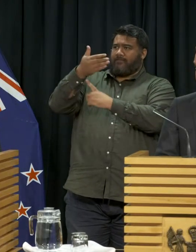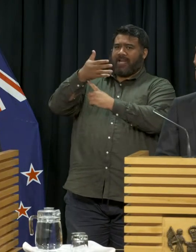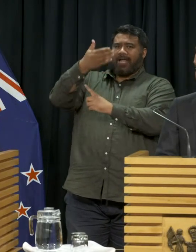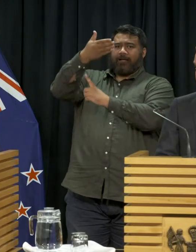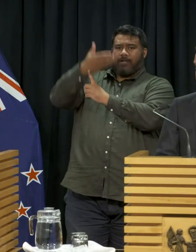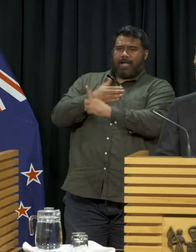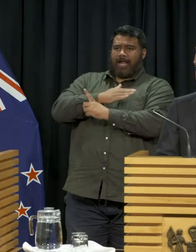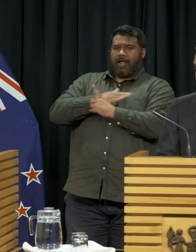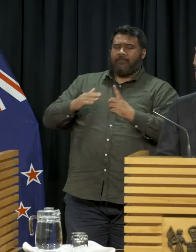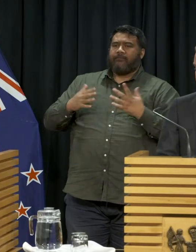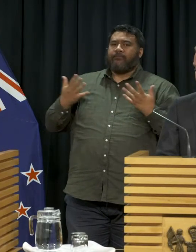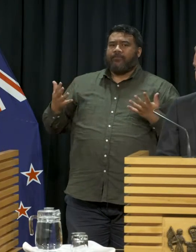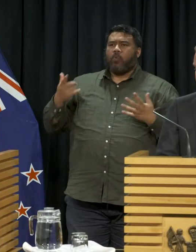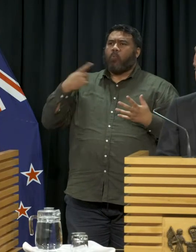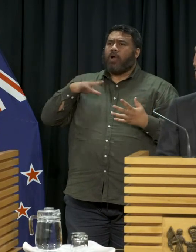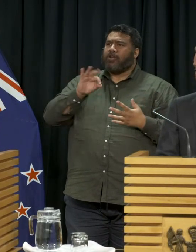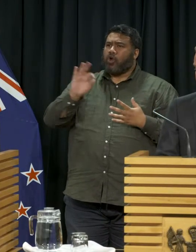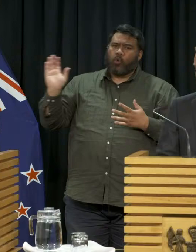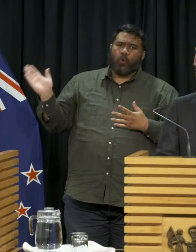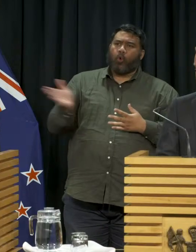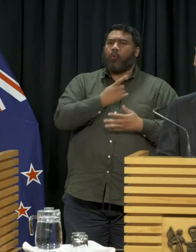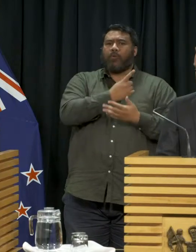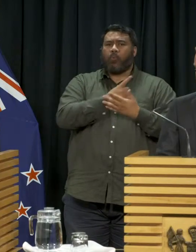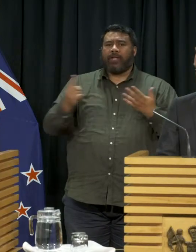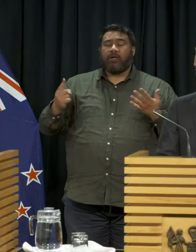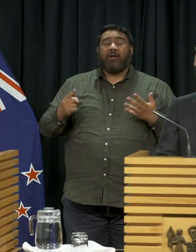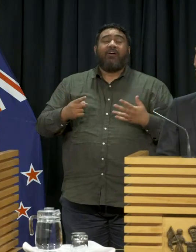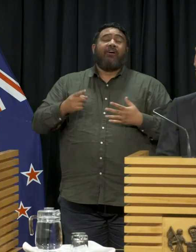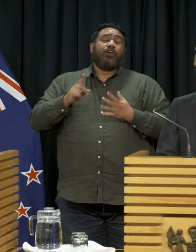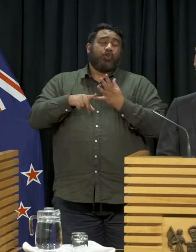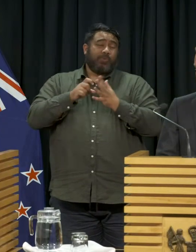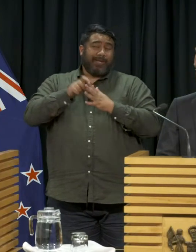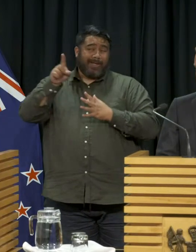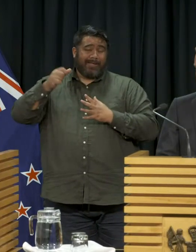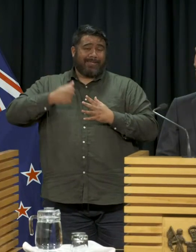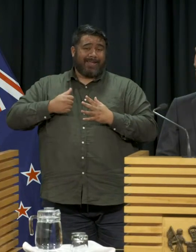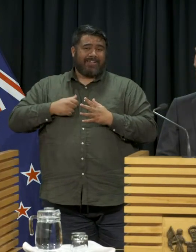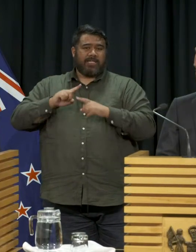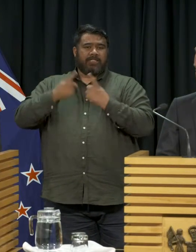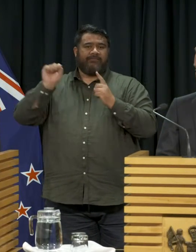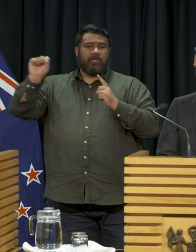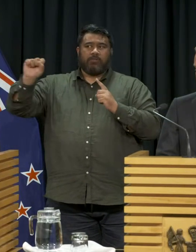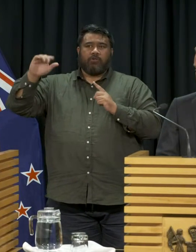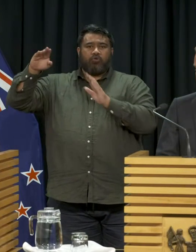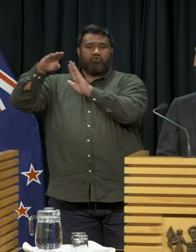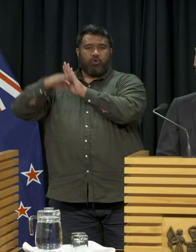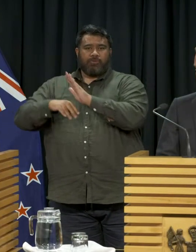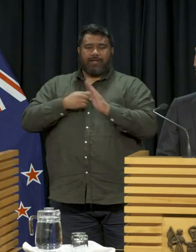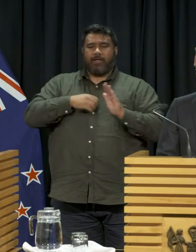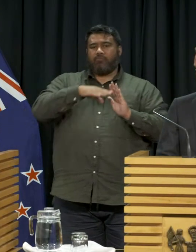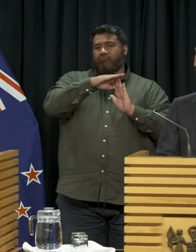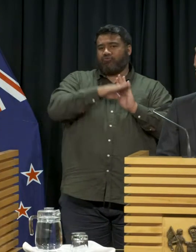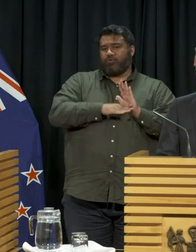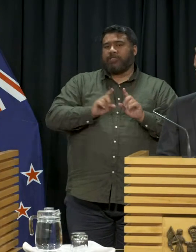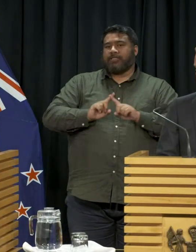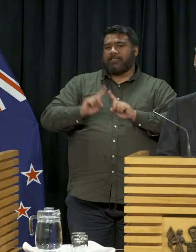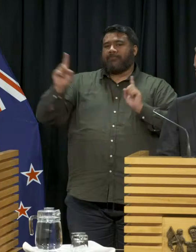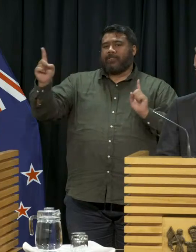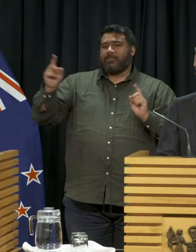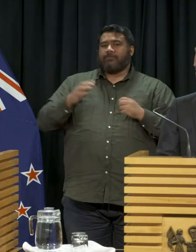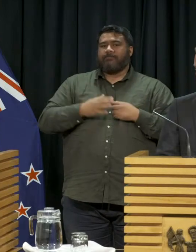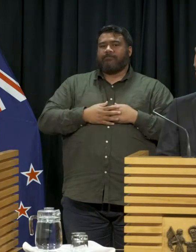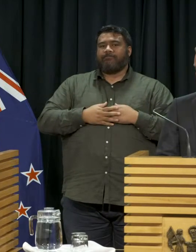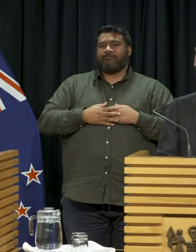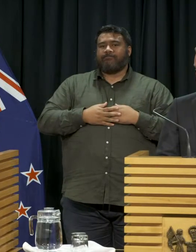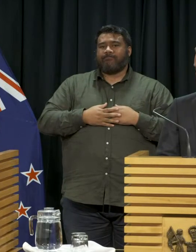around our flags in the likes of the UK and Canada. And so our flags, you will have seen half-masted straight away. They